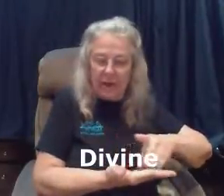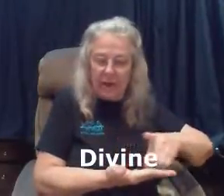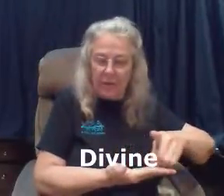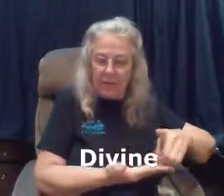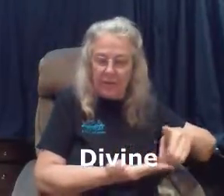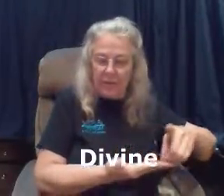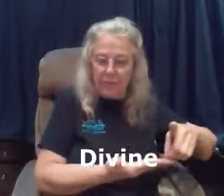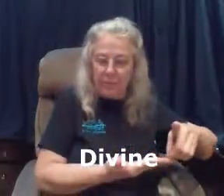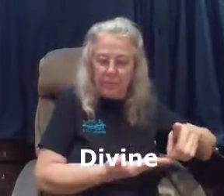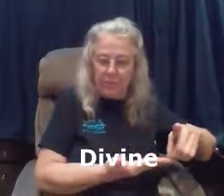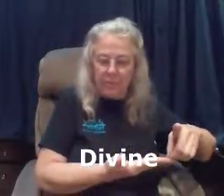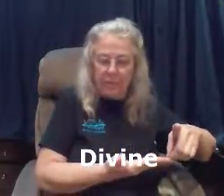divine.